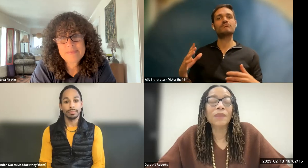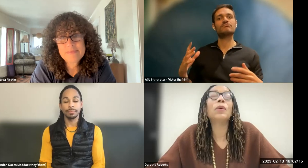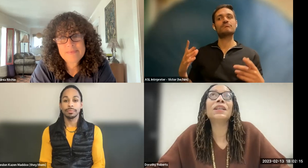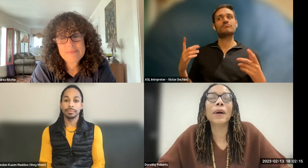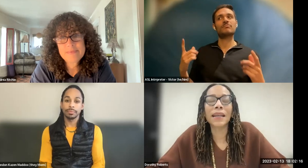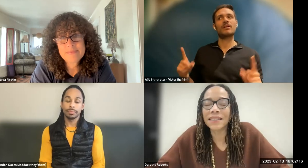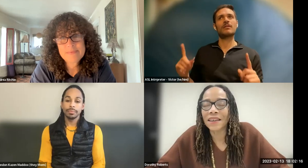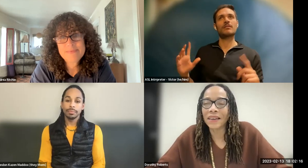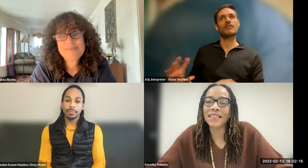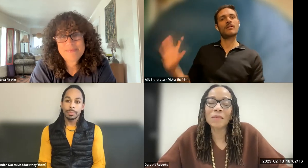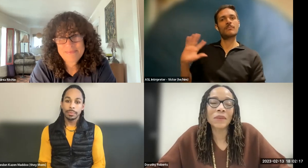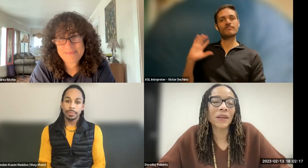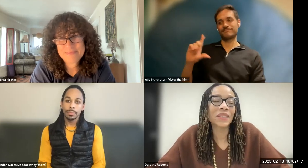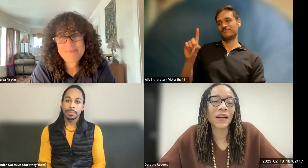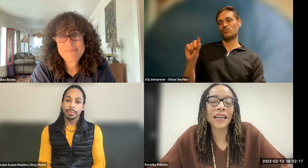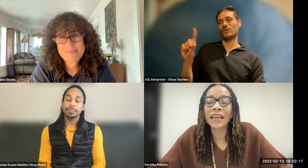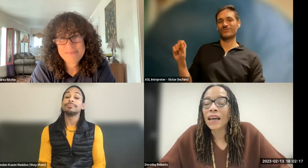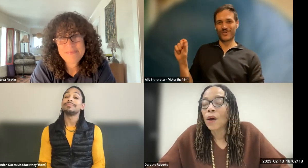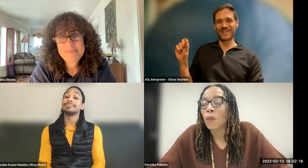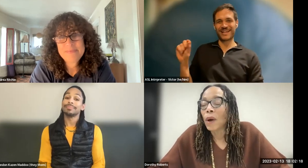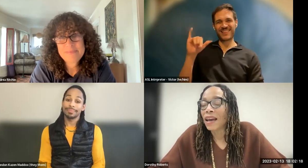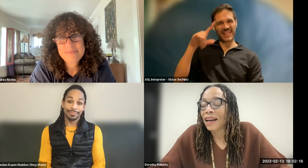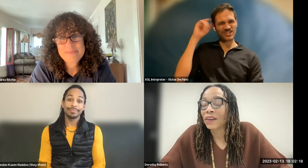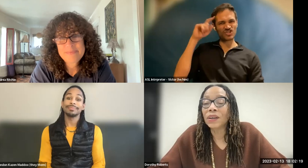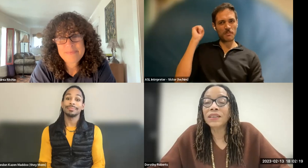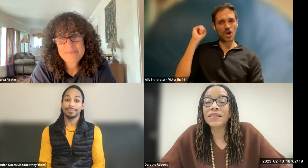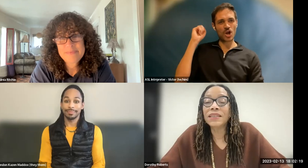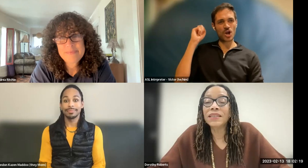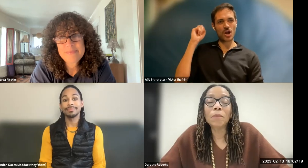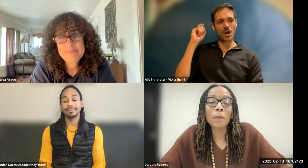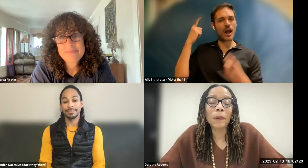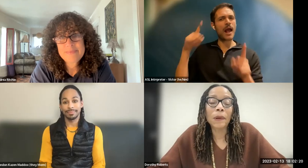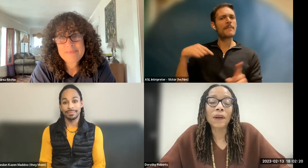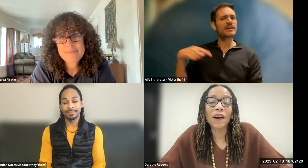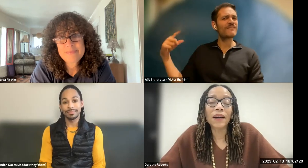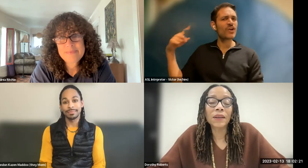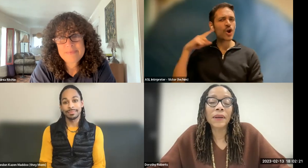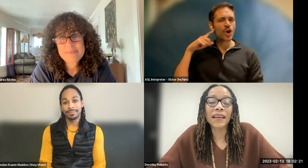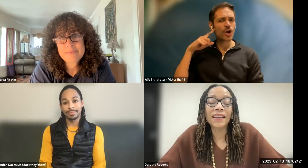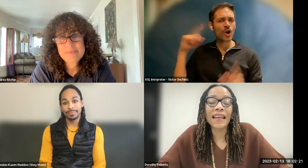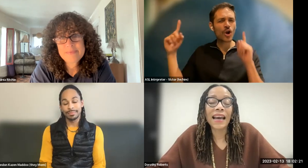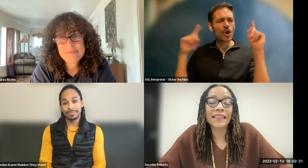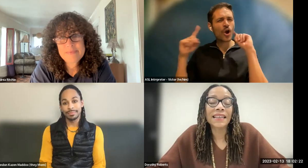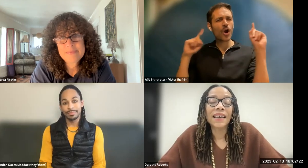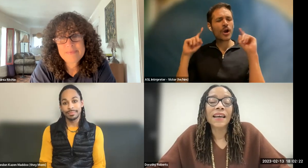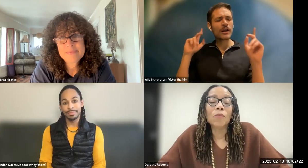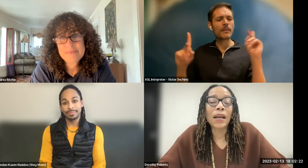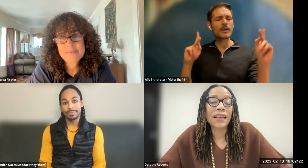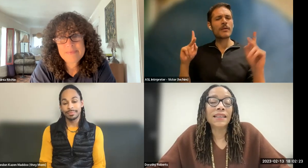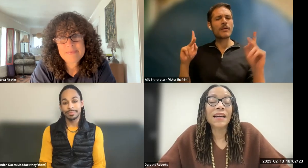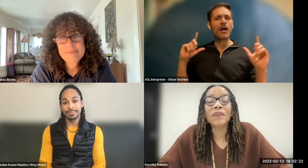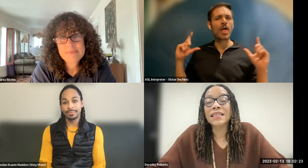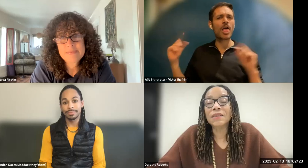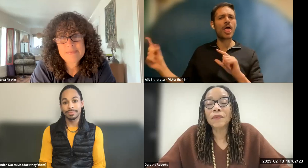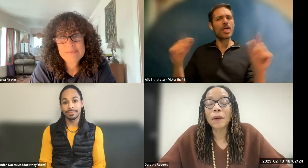of 2020, summer 2020, when I heard some people arguing that